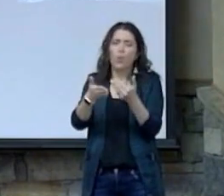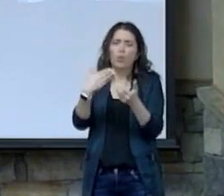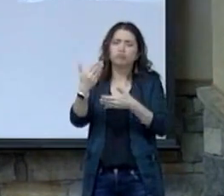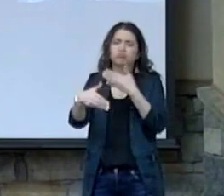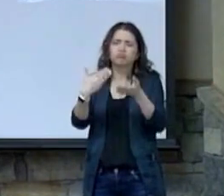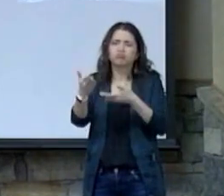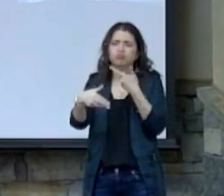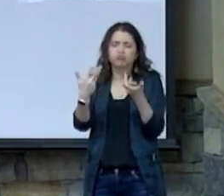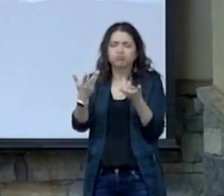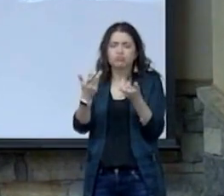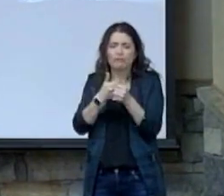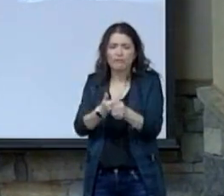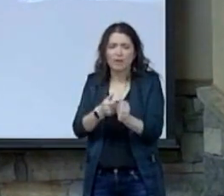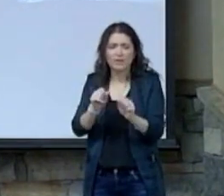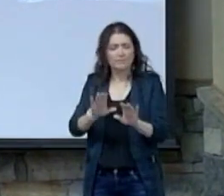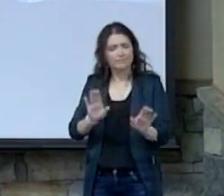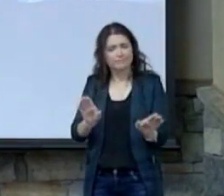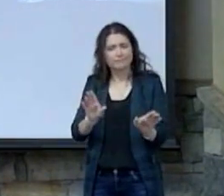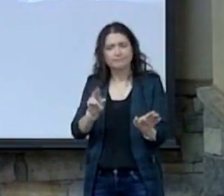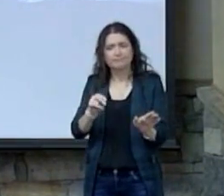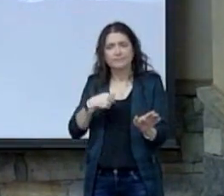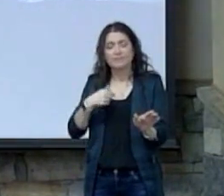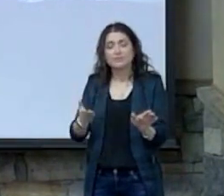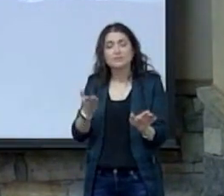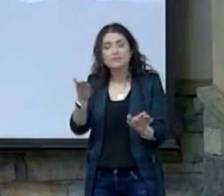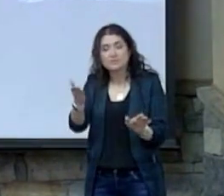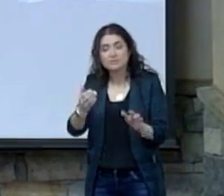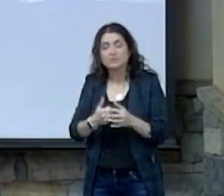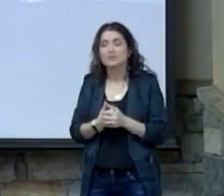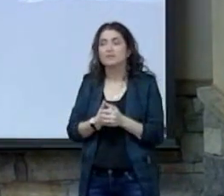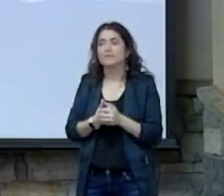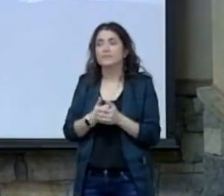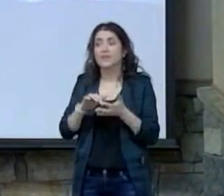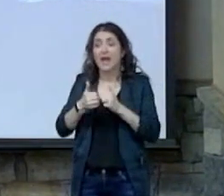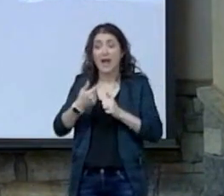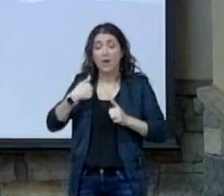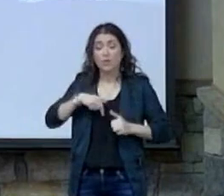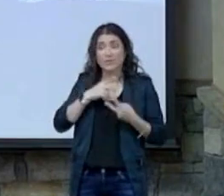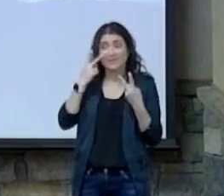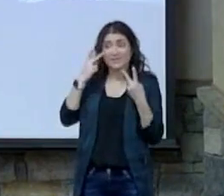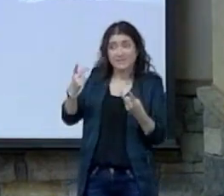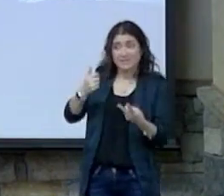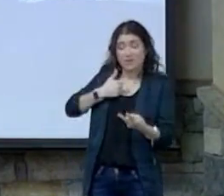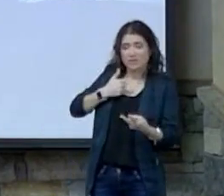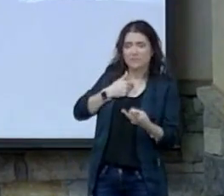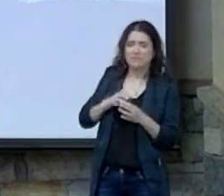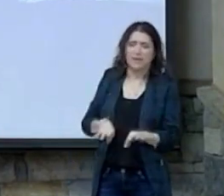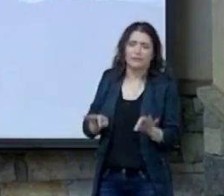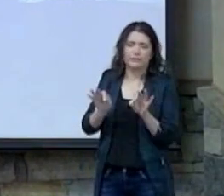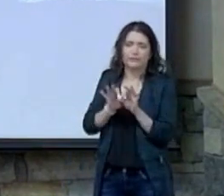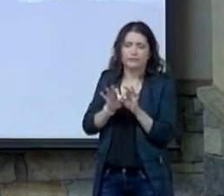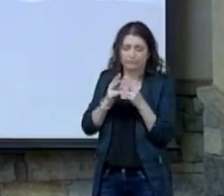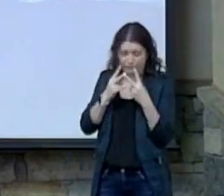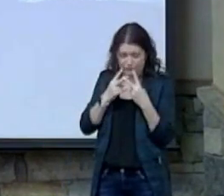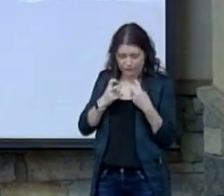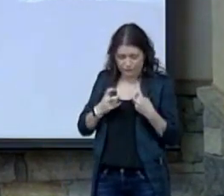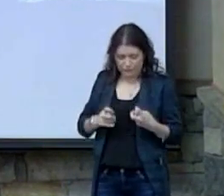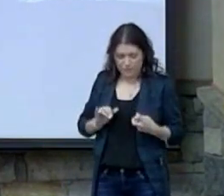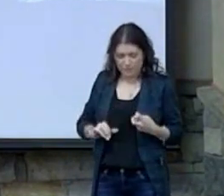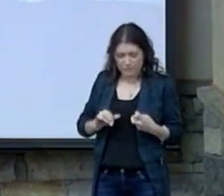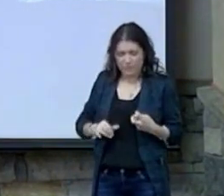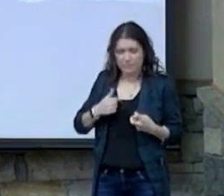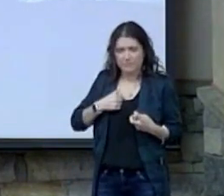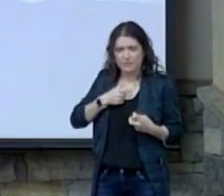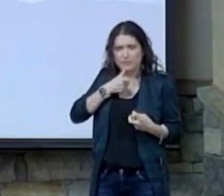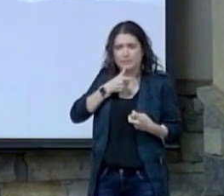formula to follow. I'm simply suggesting this: how we see ourselves matters when it comes to our